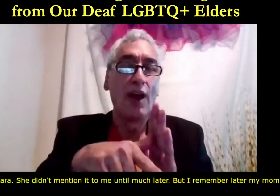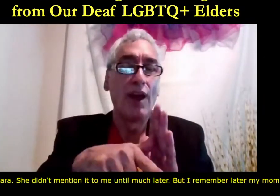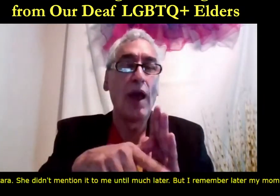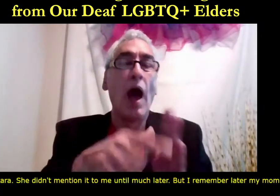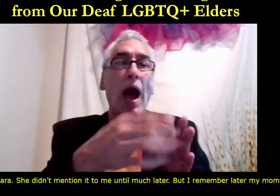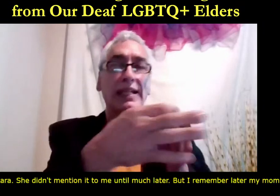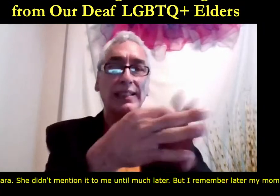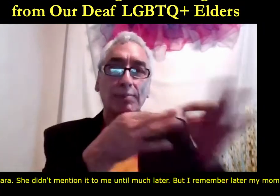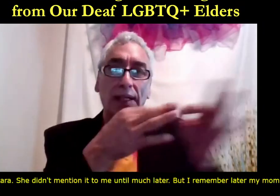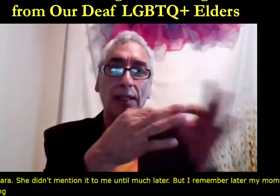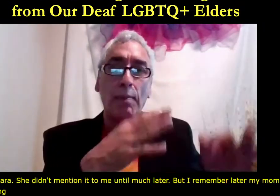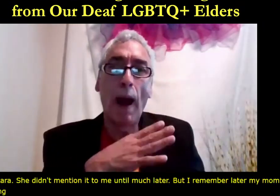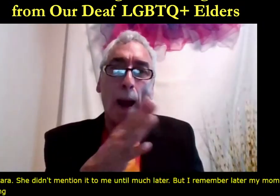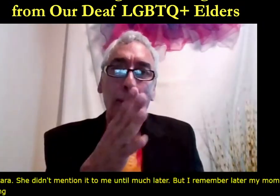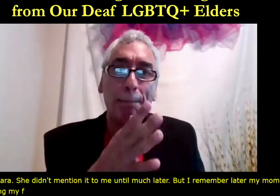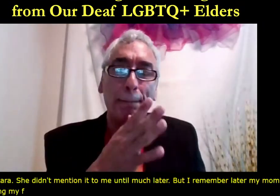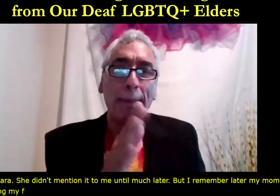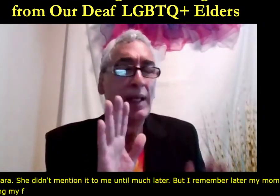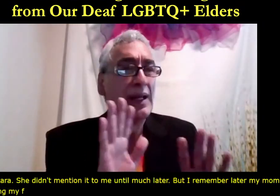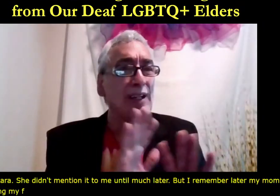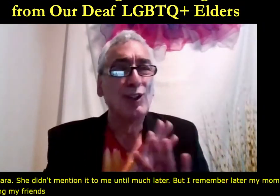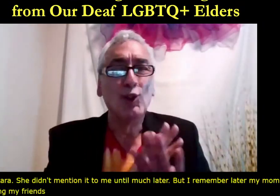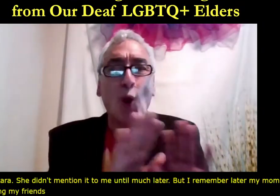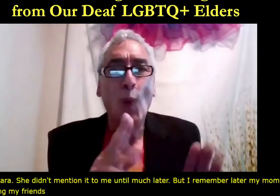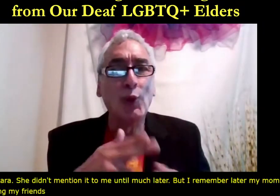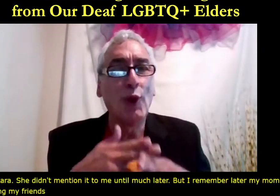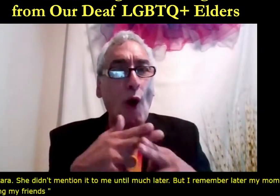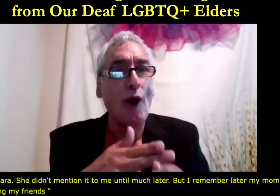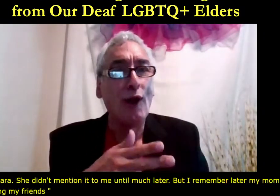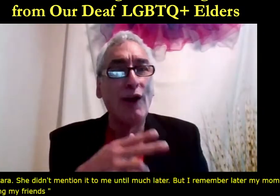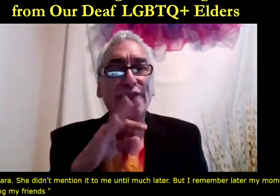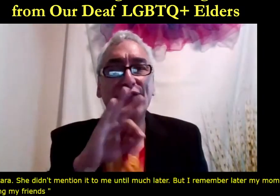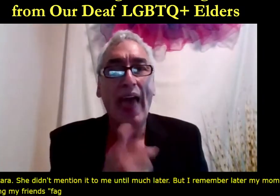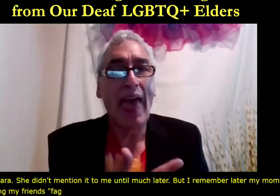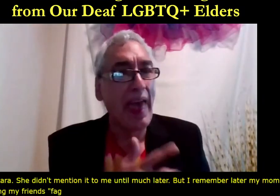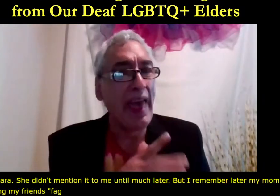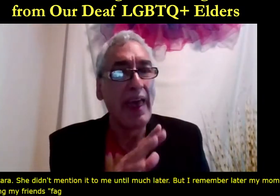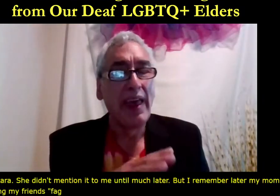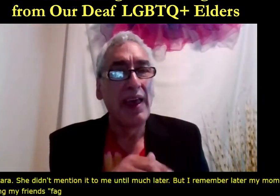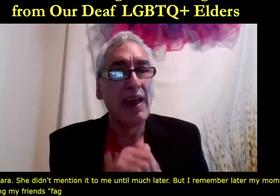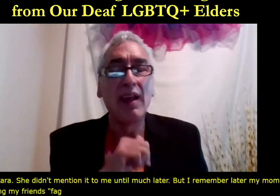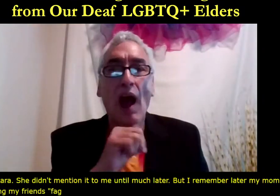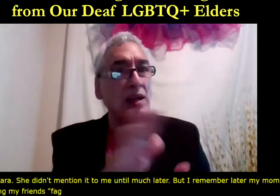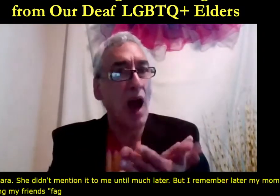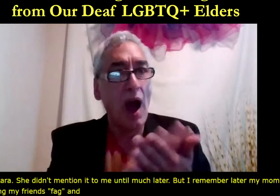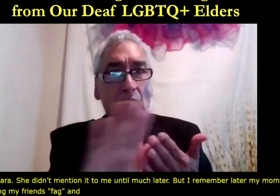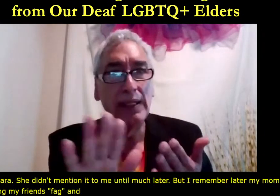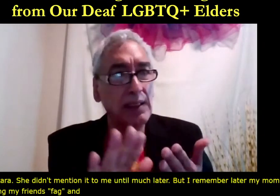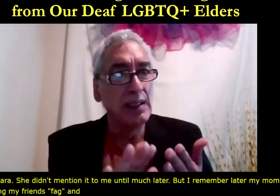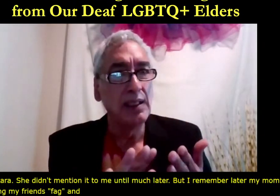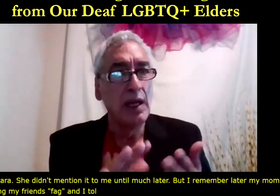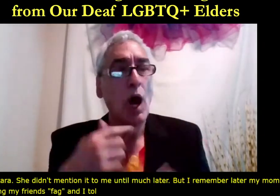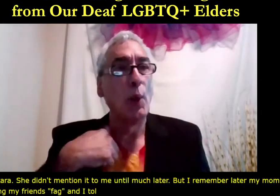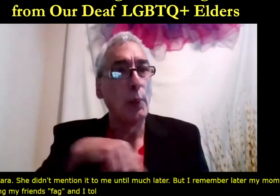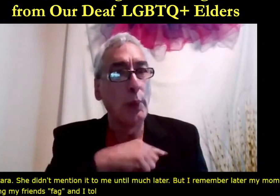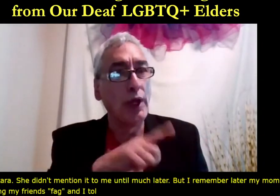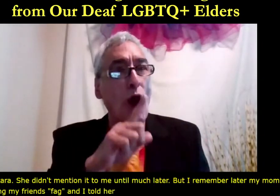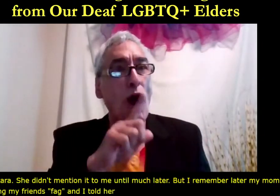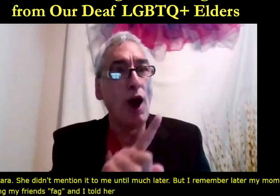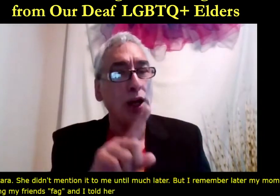and then later i explained to my mother you don't call people fag mom it's not nice